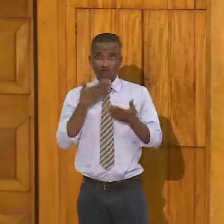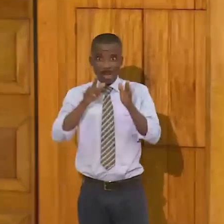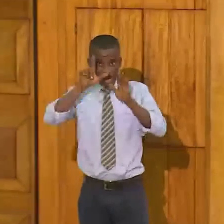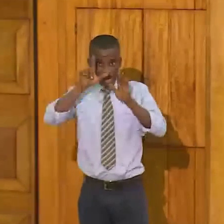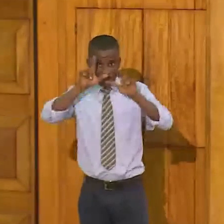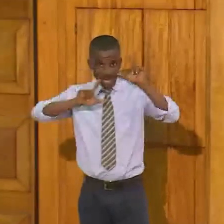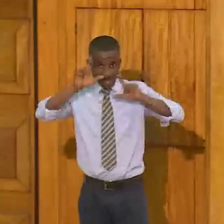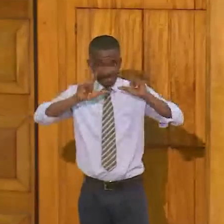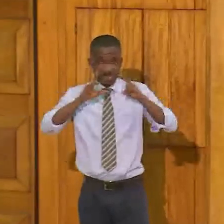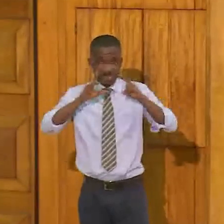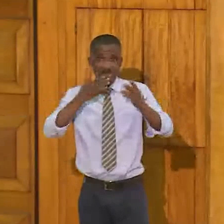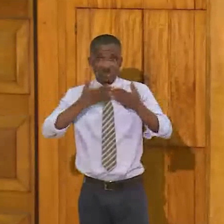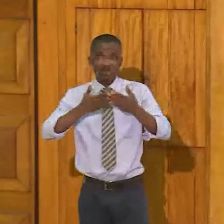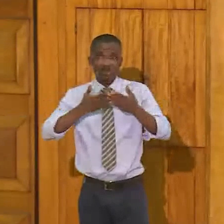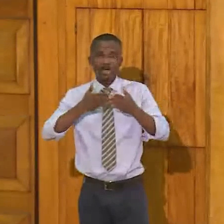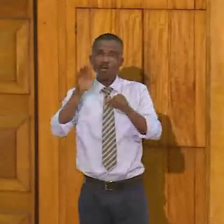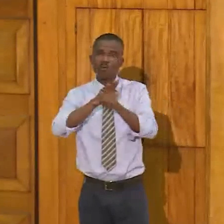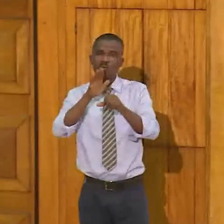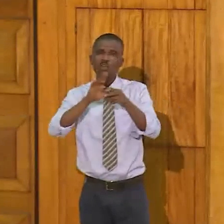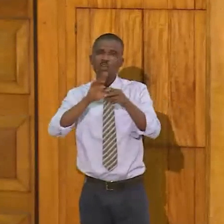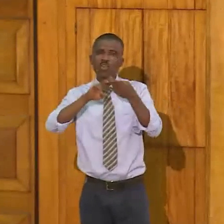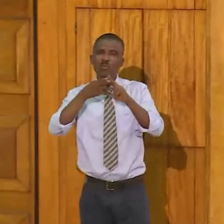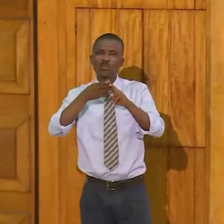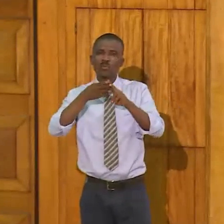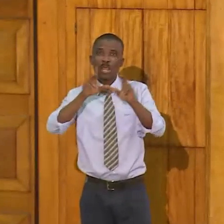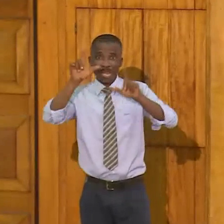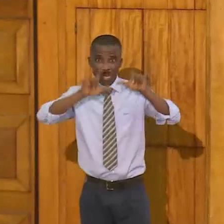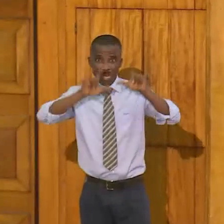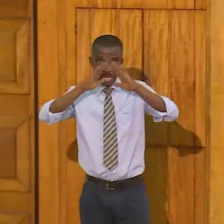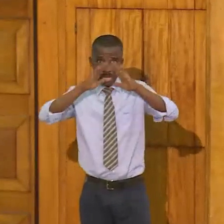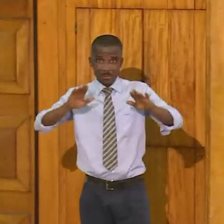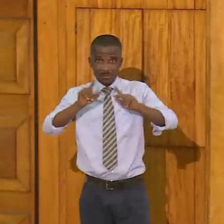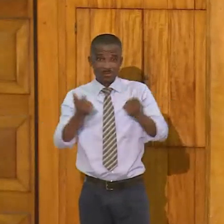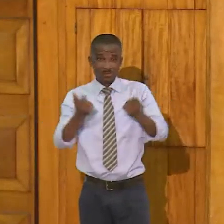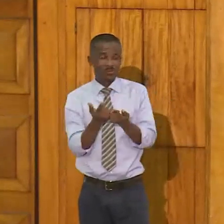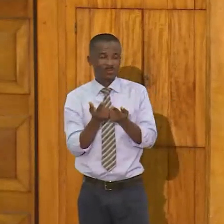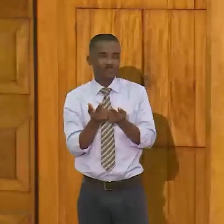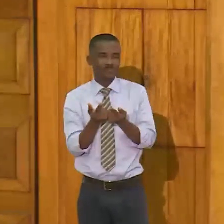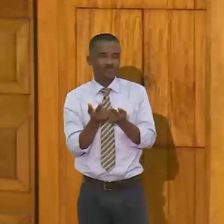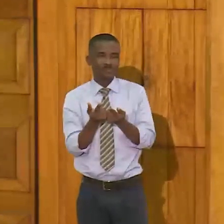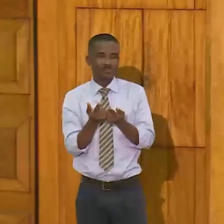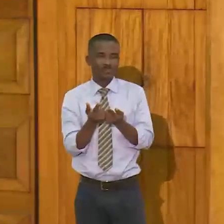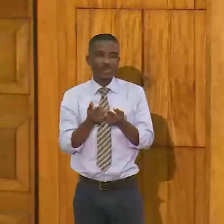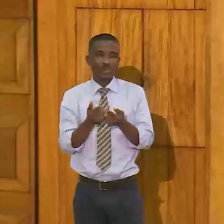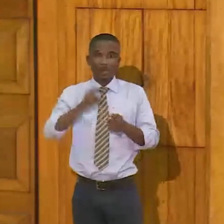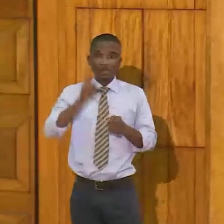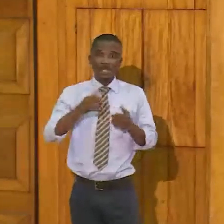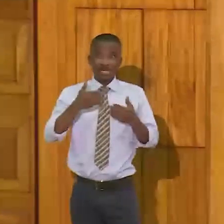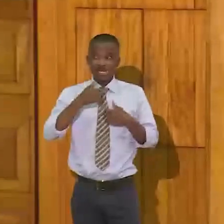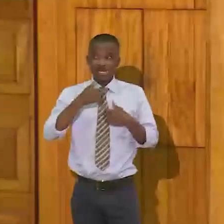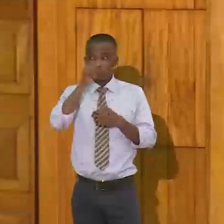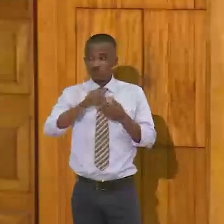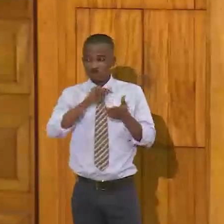need to have an adequate number of laboratories. And not only the adequate number of laboratories, you need to